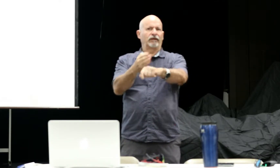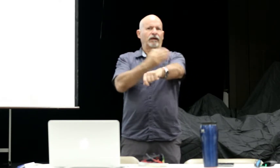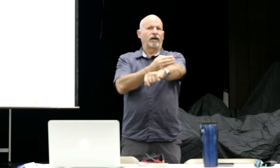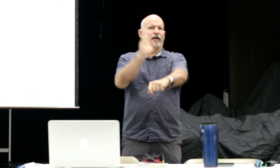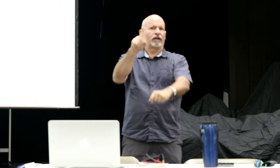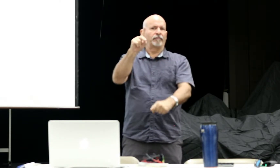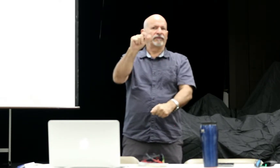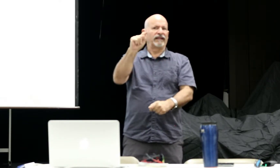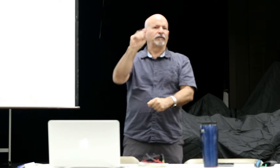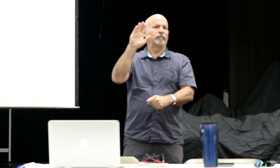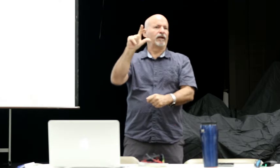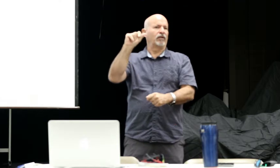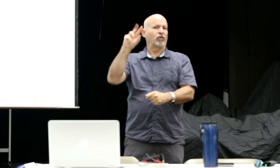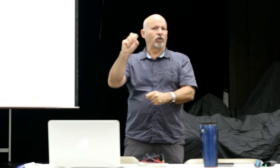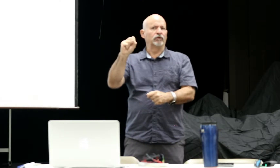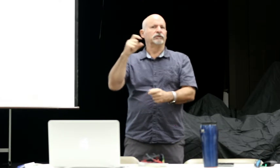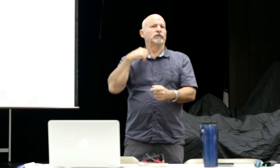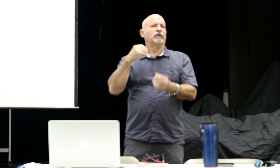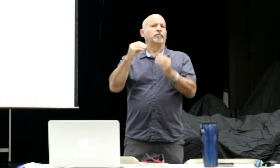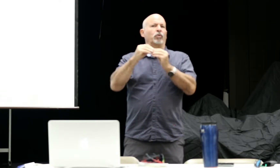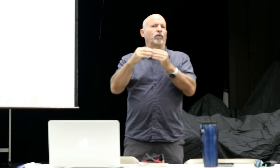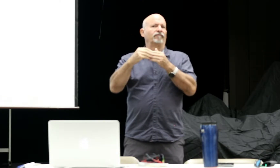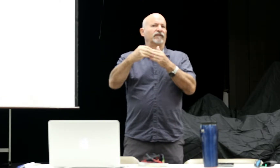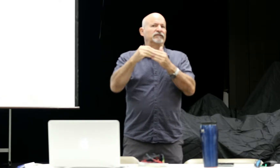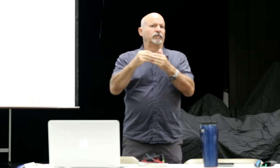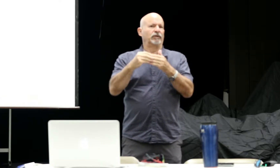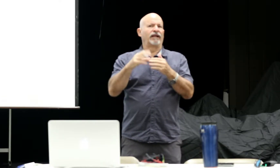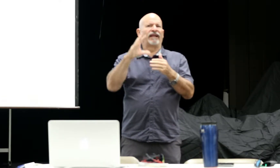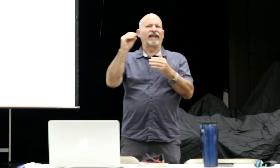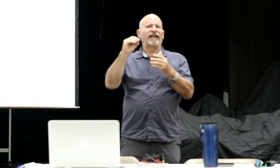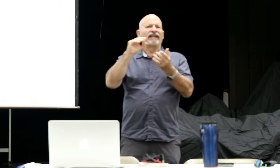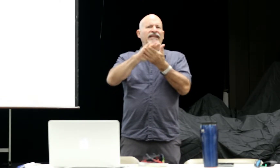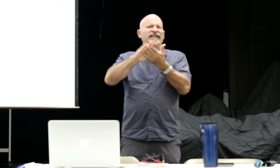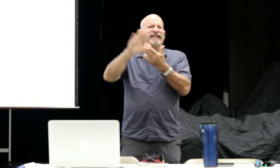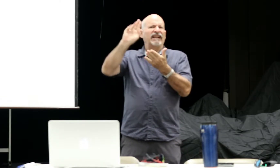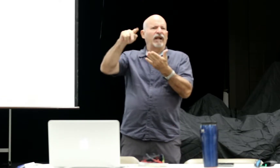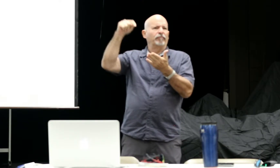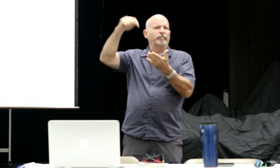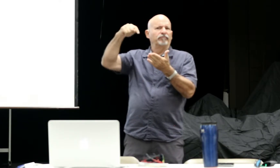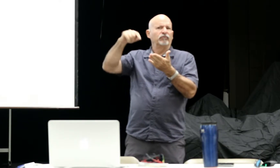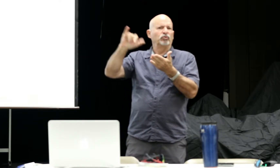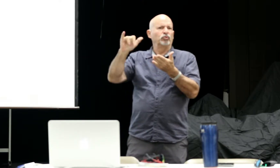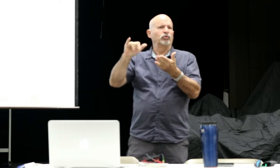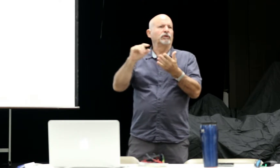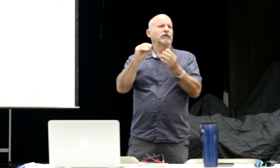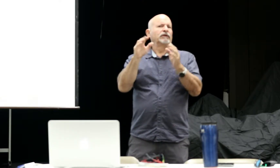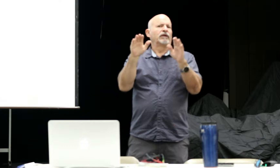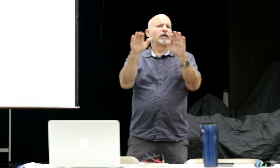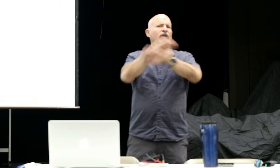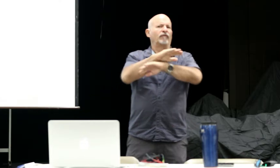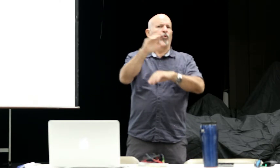we are currently working on updating the bylaws with our lawyer to add a little bit more flexibility as well as